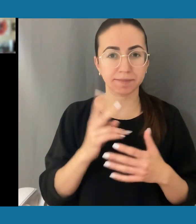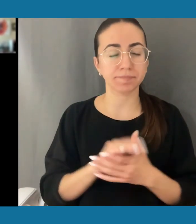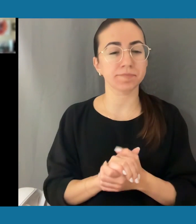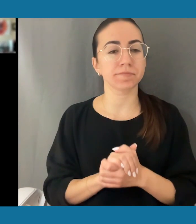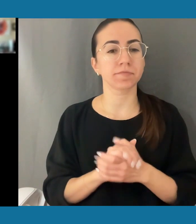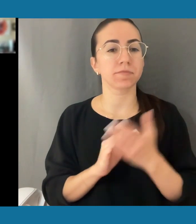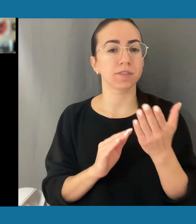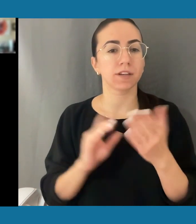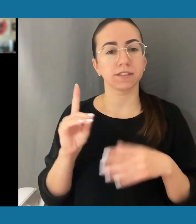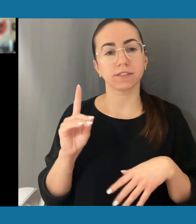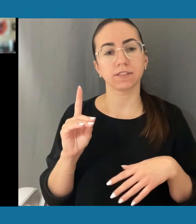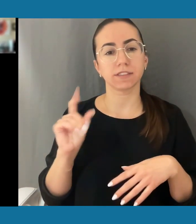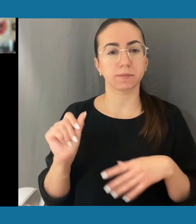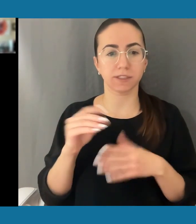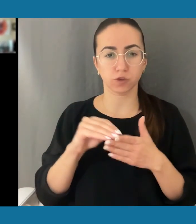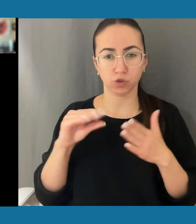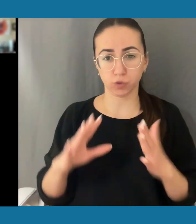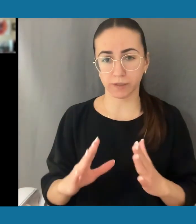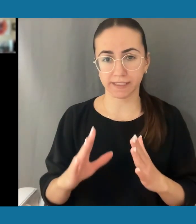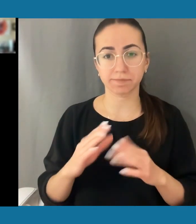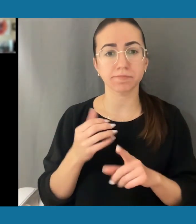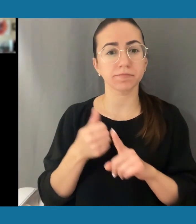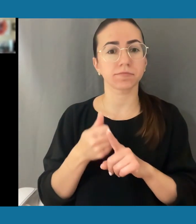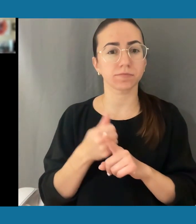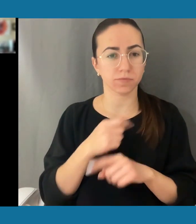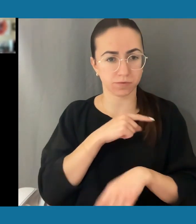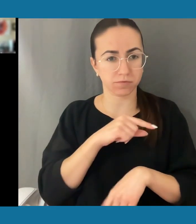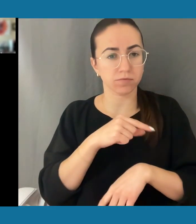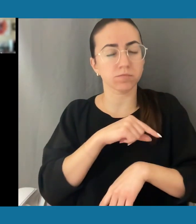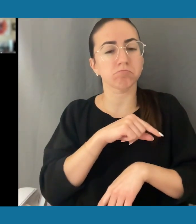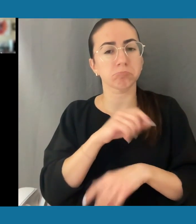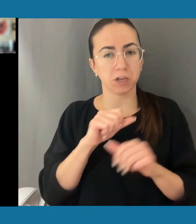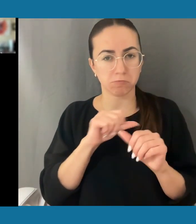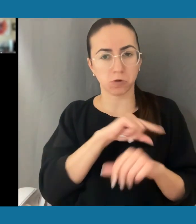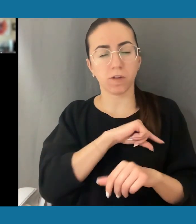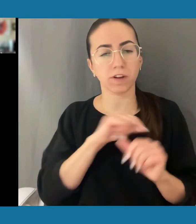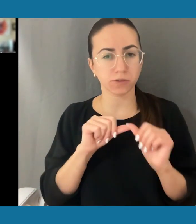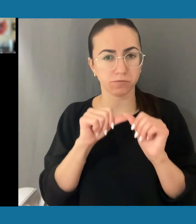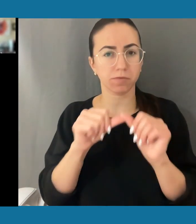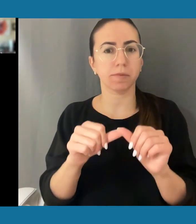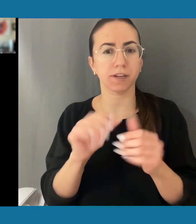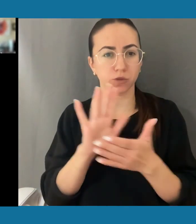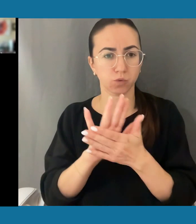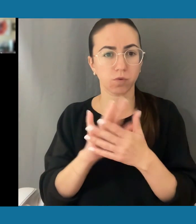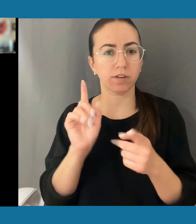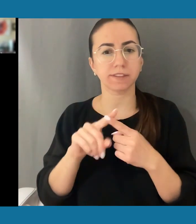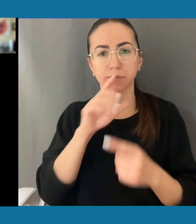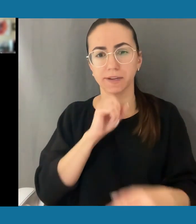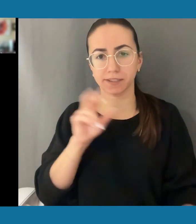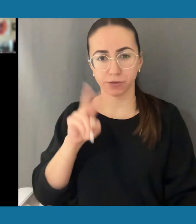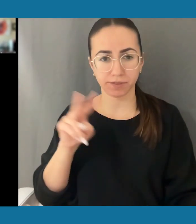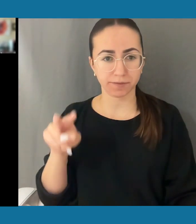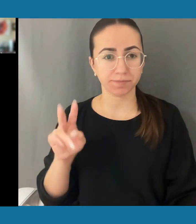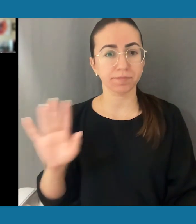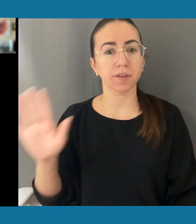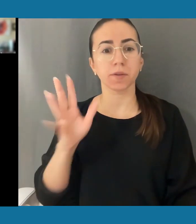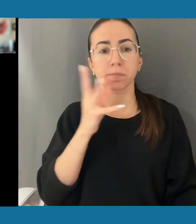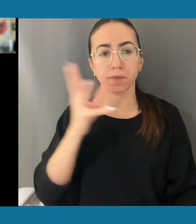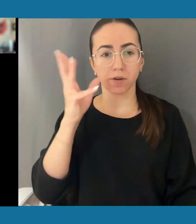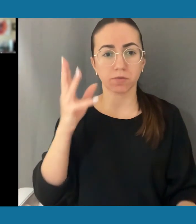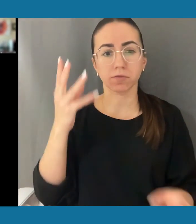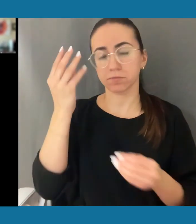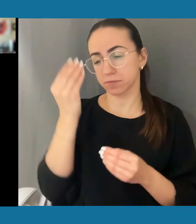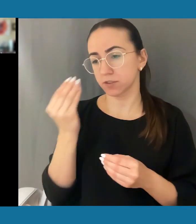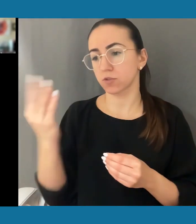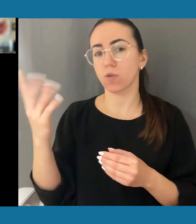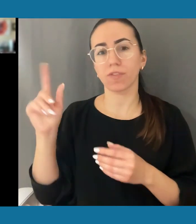have a disabled student who is eligible to remain in school until age 22. Their parent has been